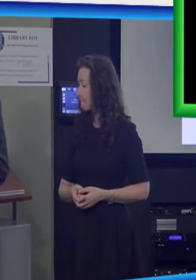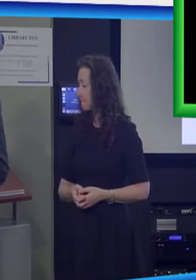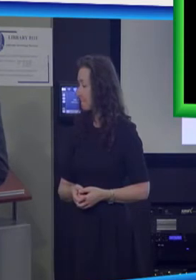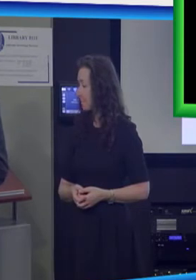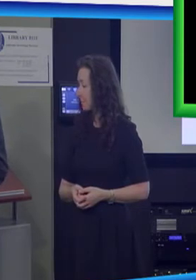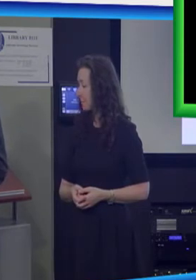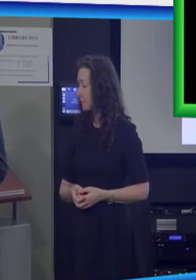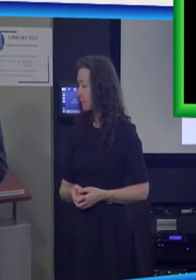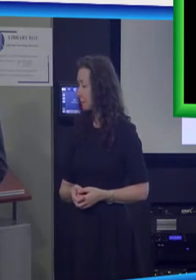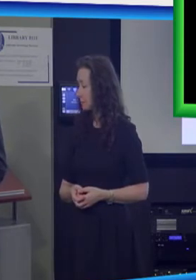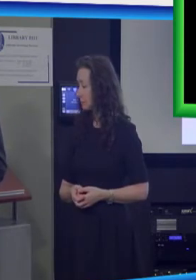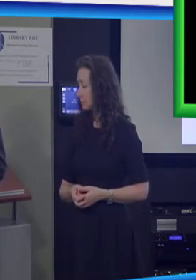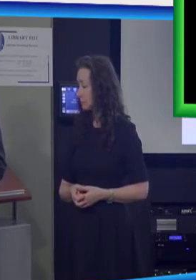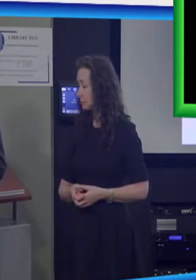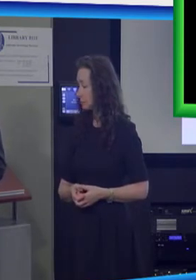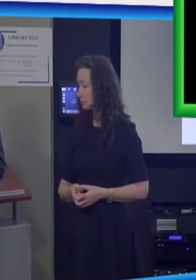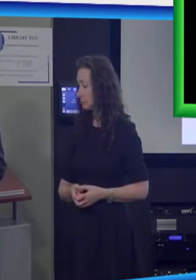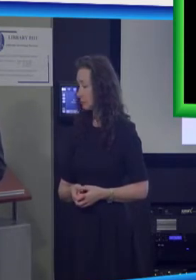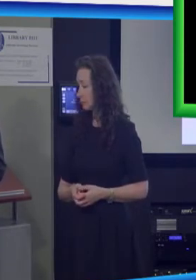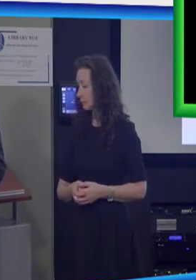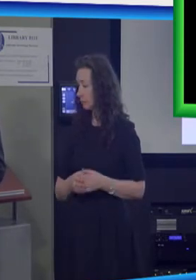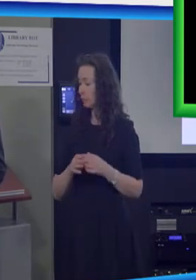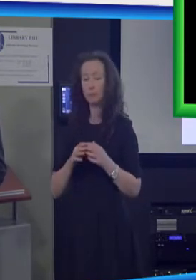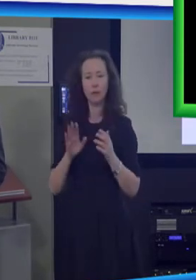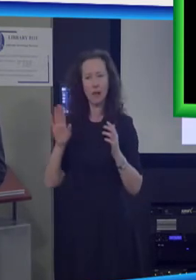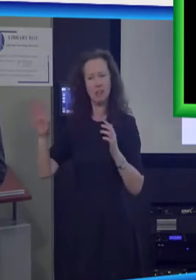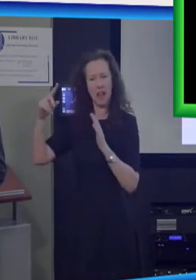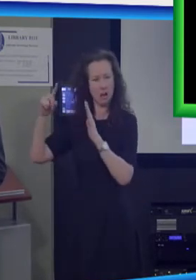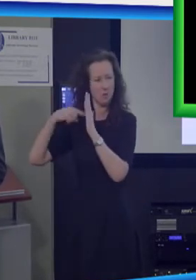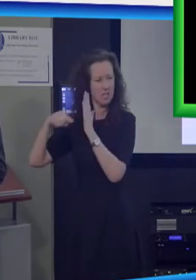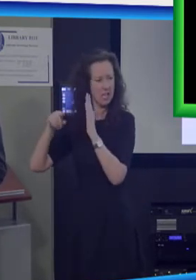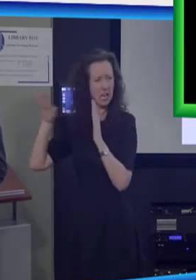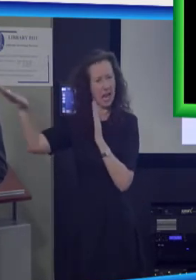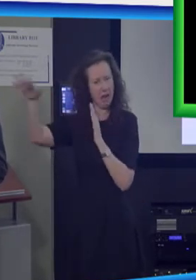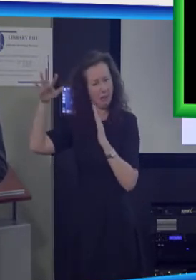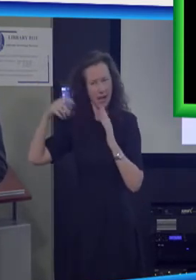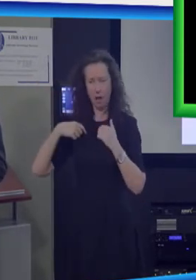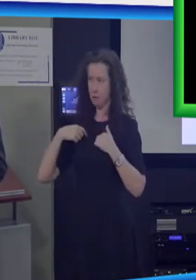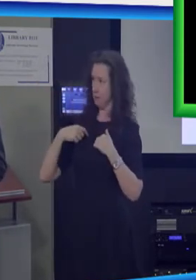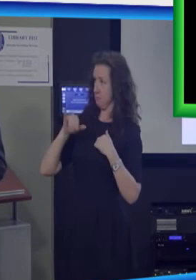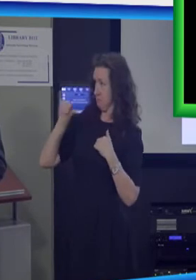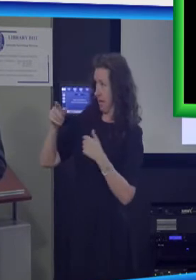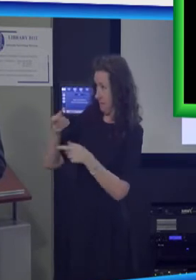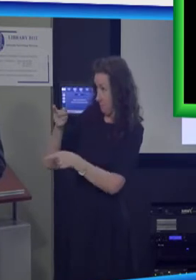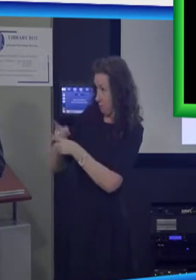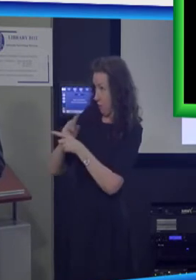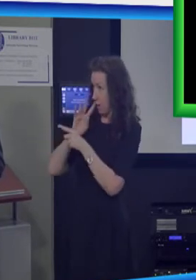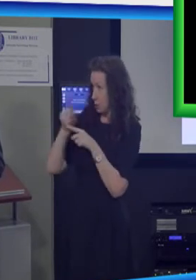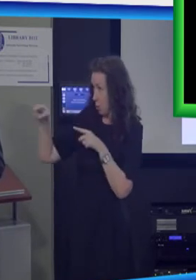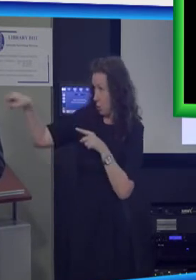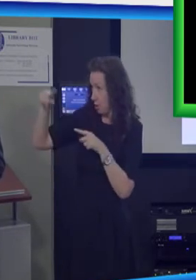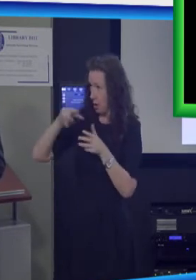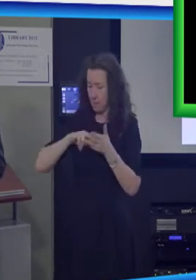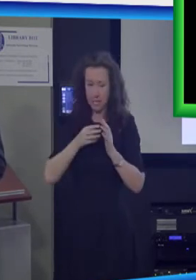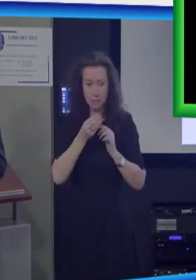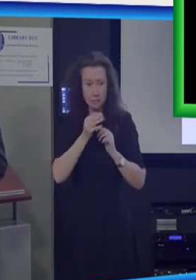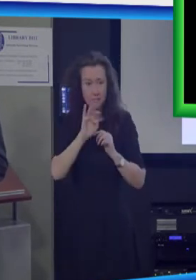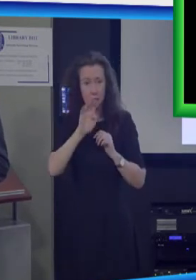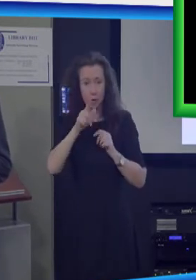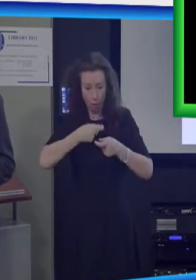And if this is true, if this critique is true, then we should see a drop-off when we change the materials that we give the